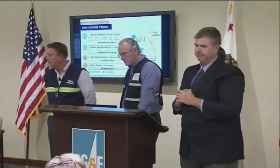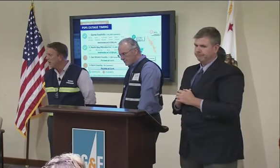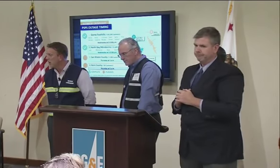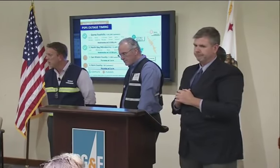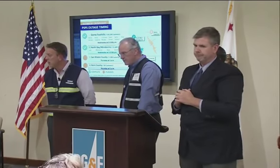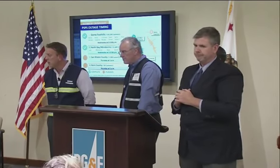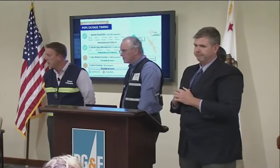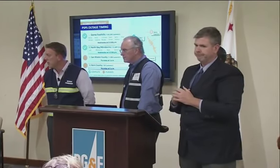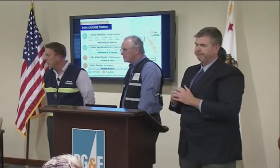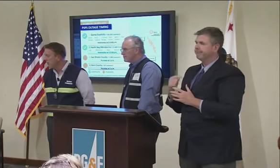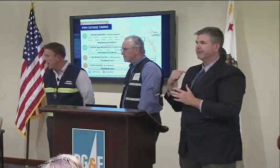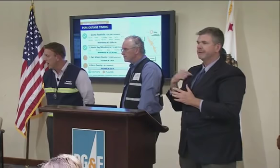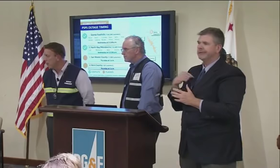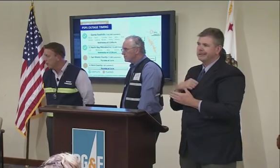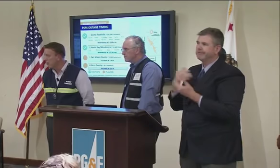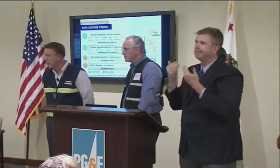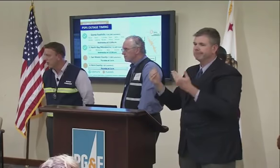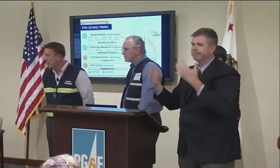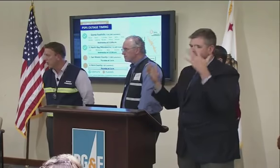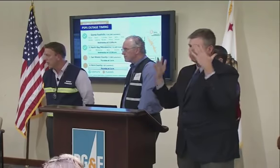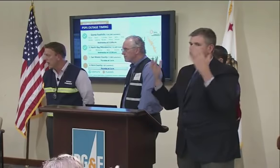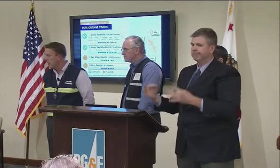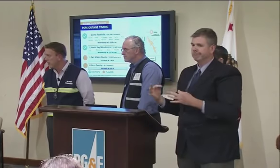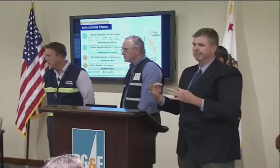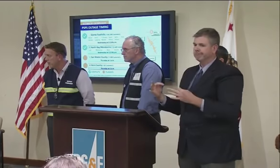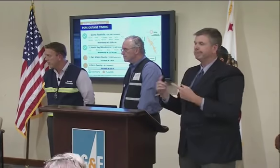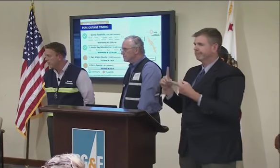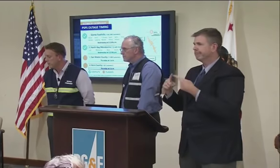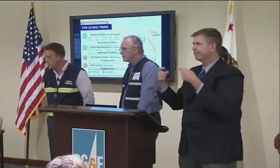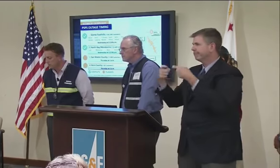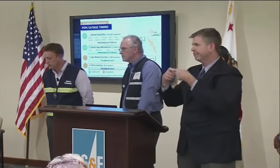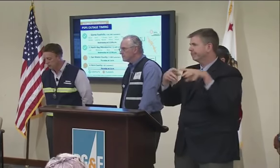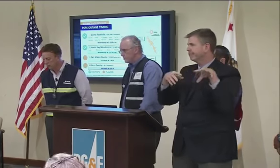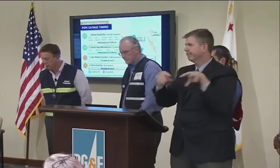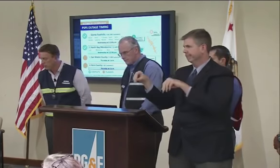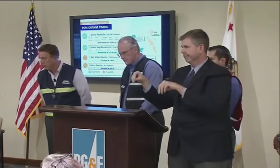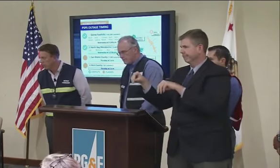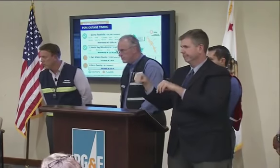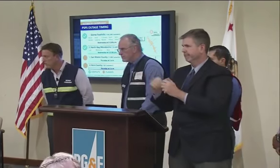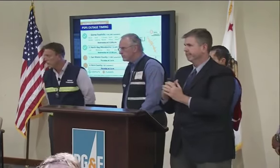with enough time to complete by 5, and we were successful in that effort.